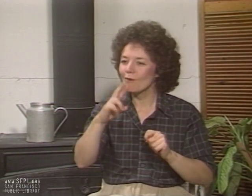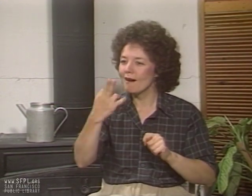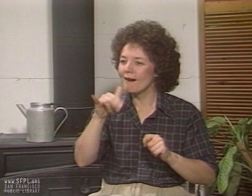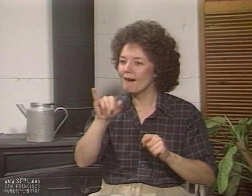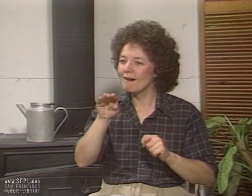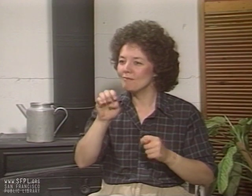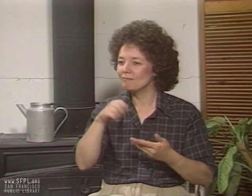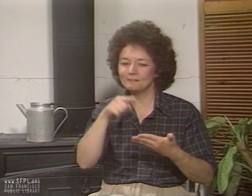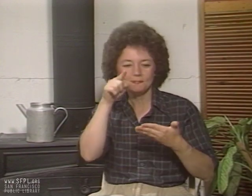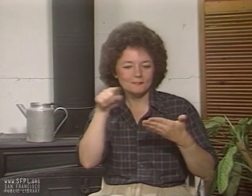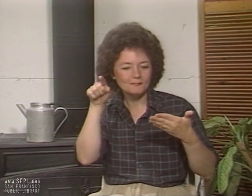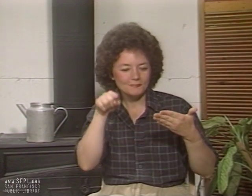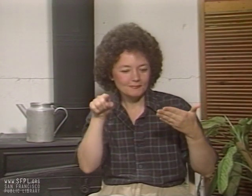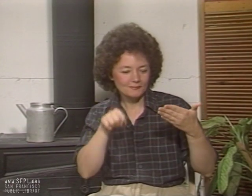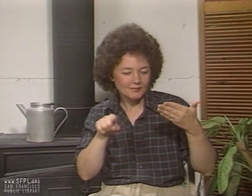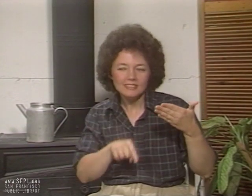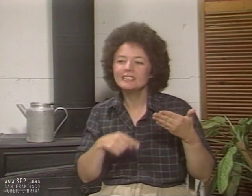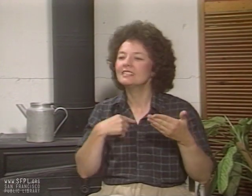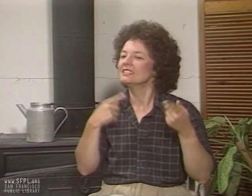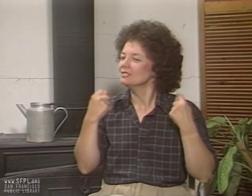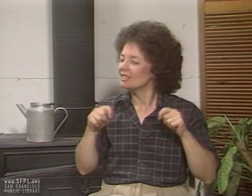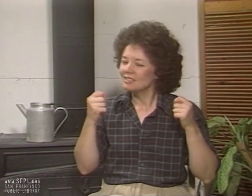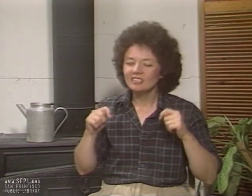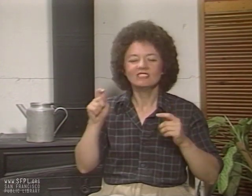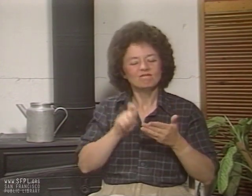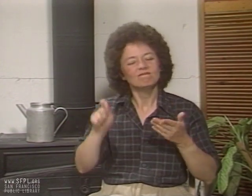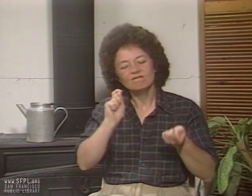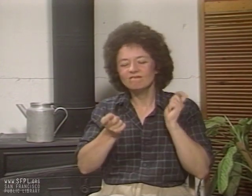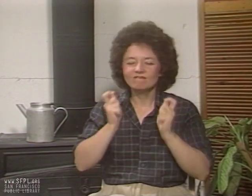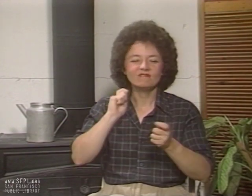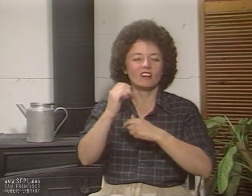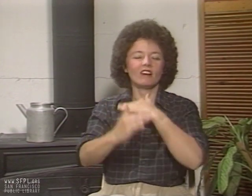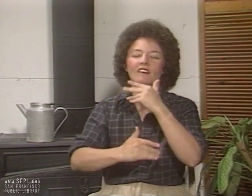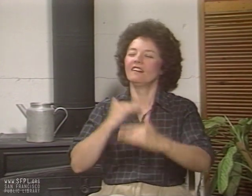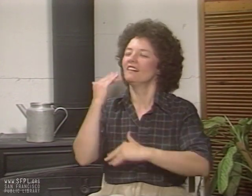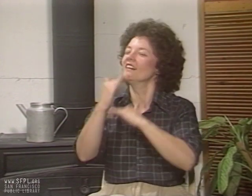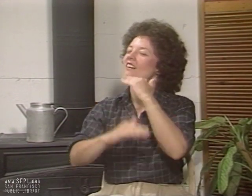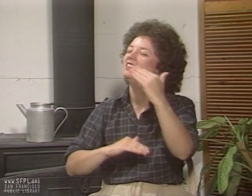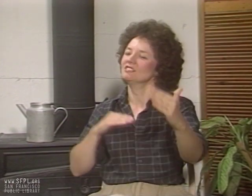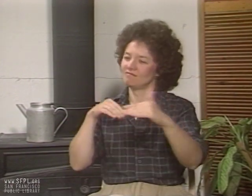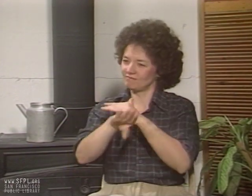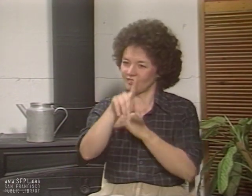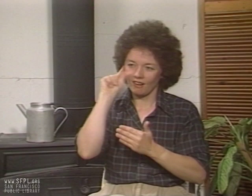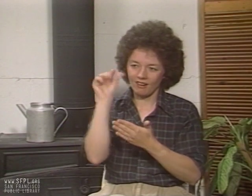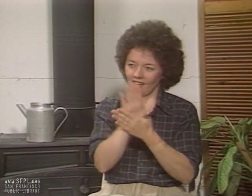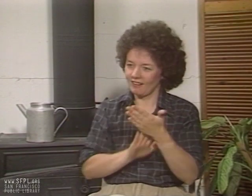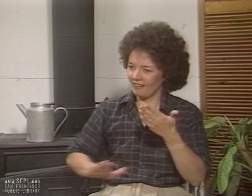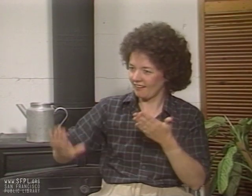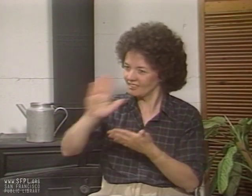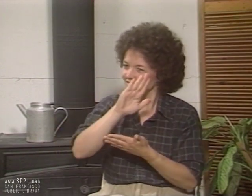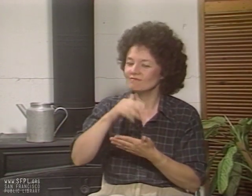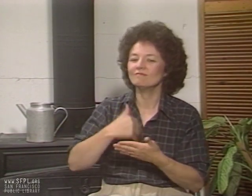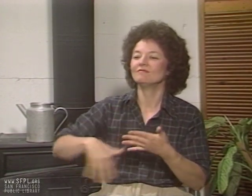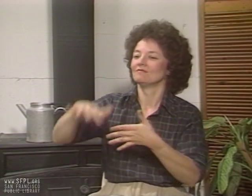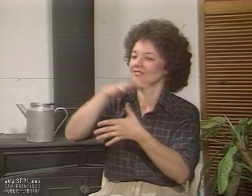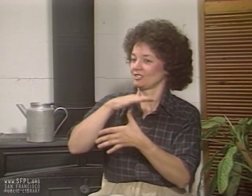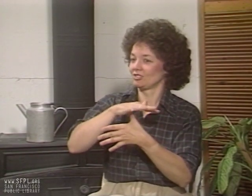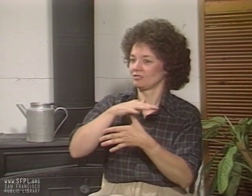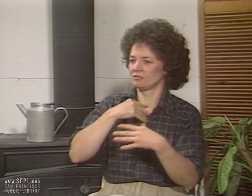had to write in English, and of course, make my poems rhyme. It wasn't until my senior year at Gallaudet College, in the mid-70s, that I began to create